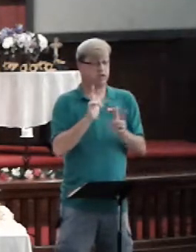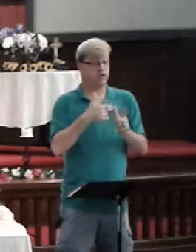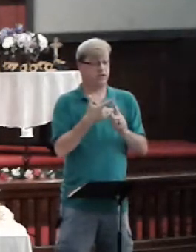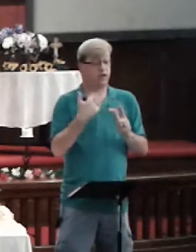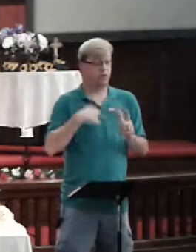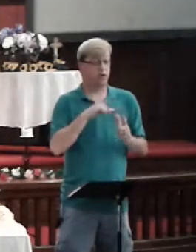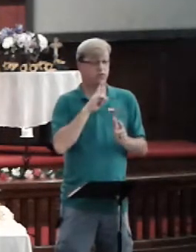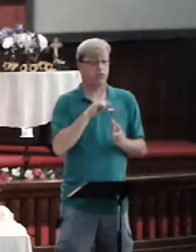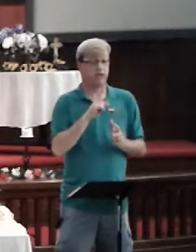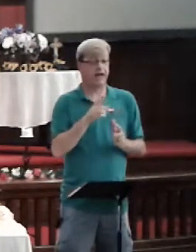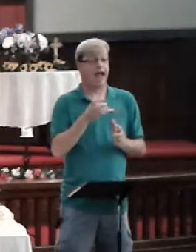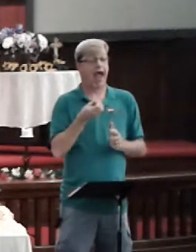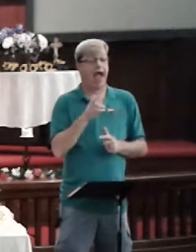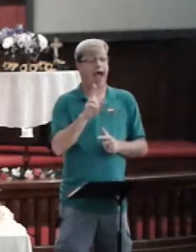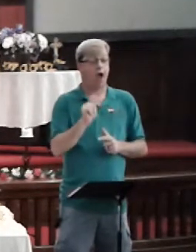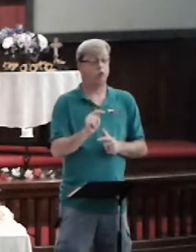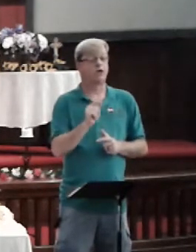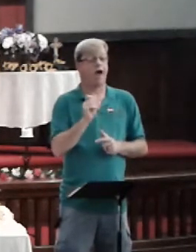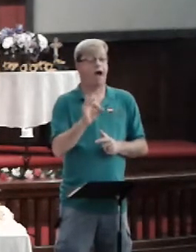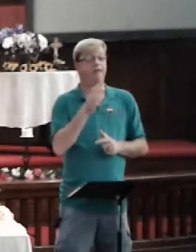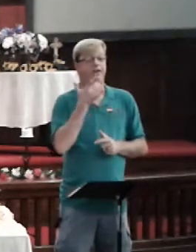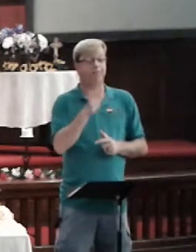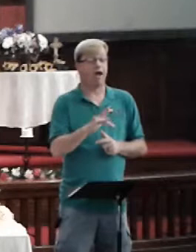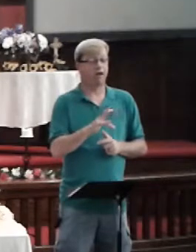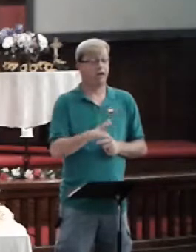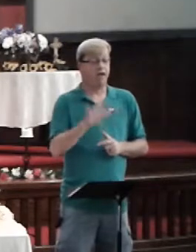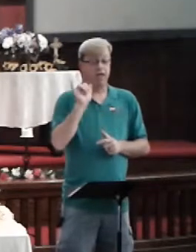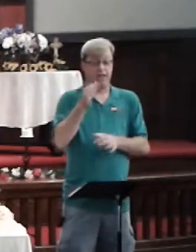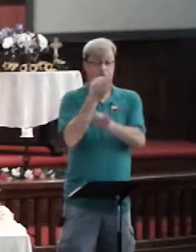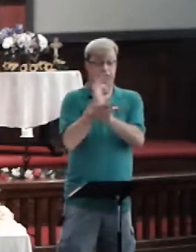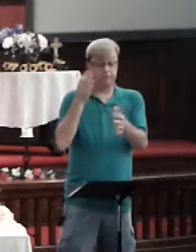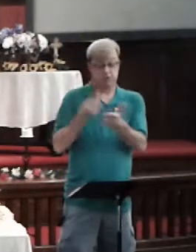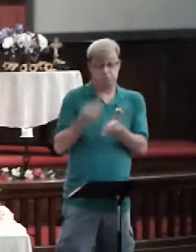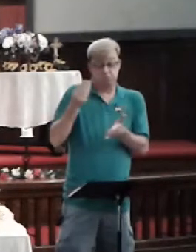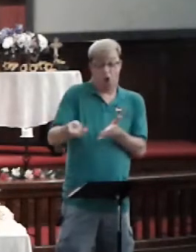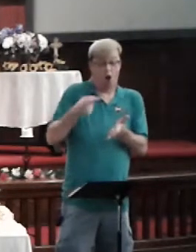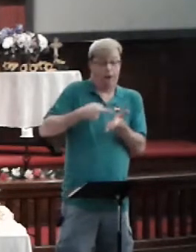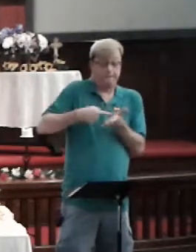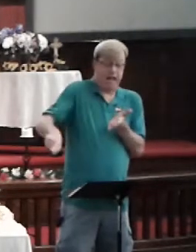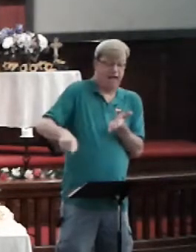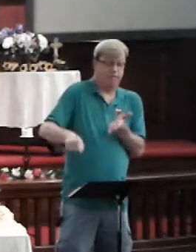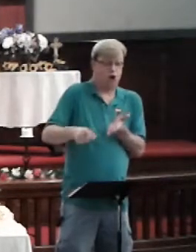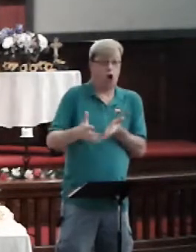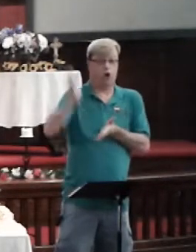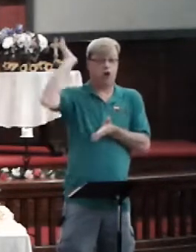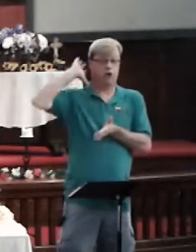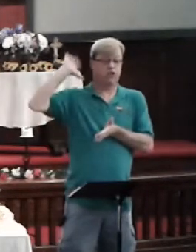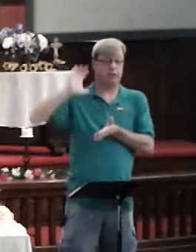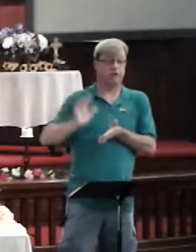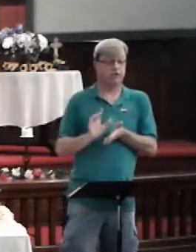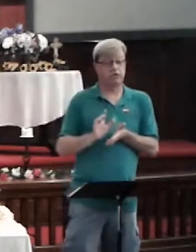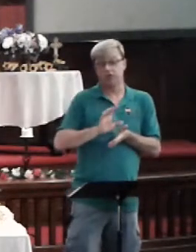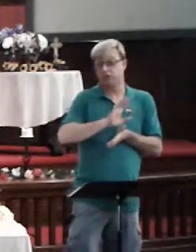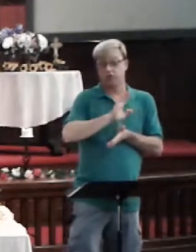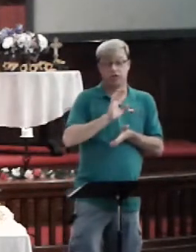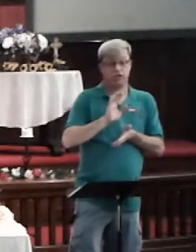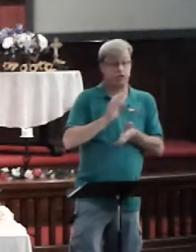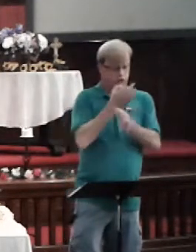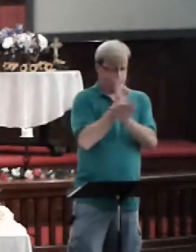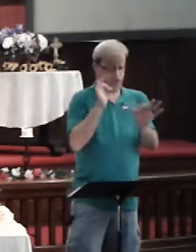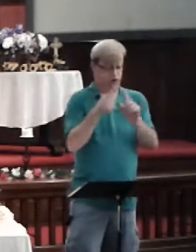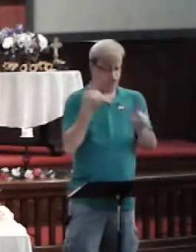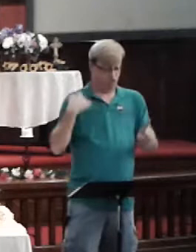we're really out of luck. That freedom was bought and paid for a long time ago. It's totally us, totally free to